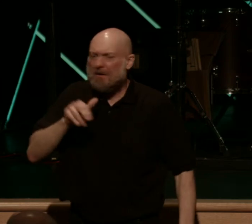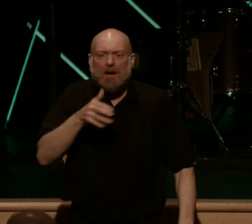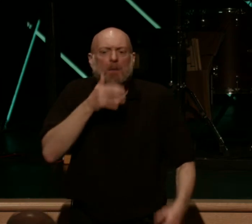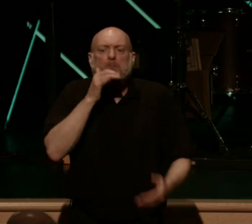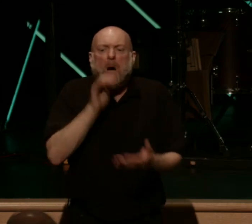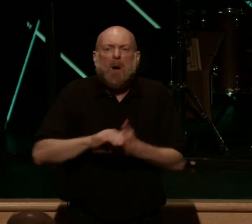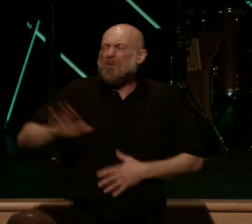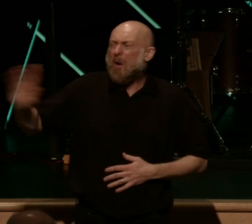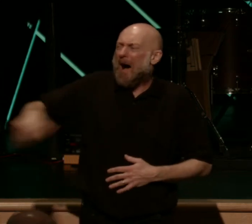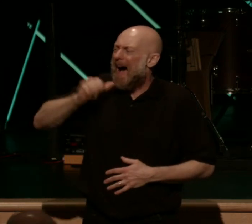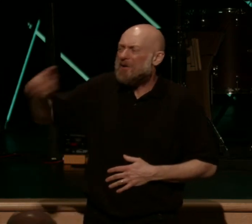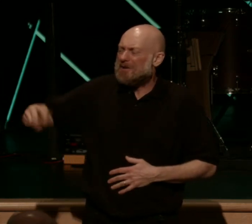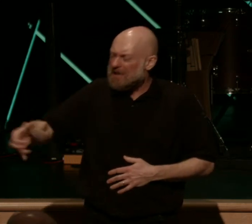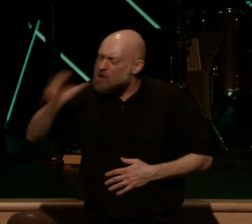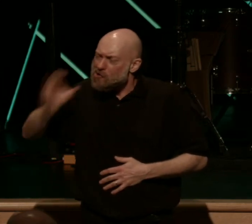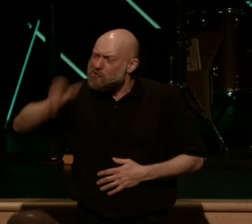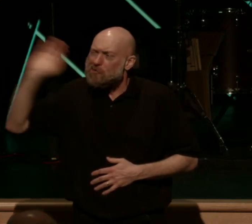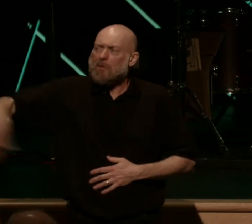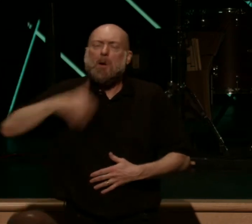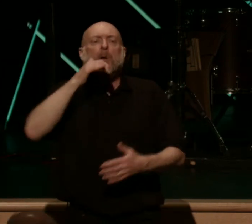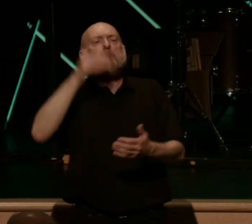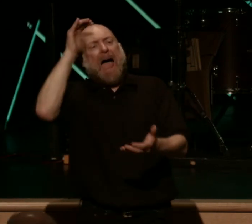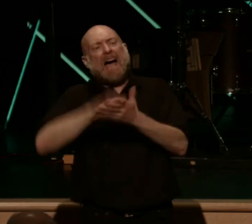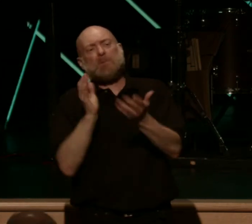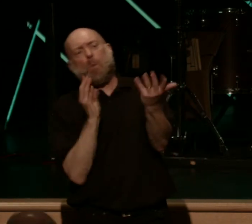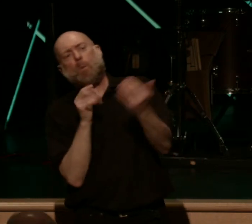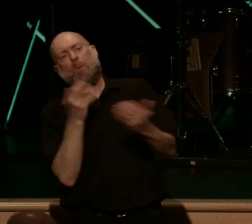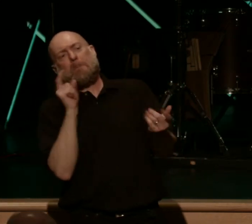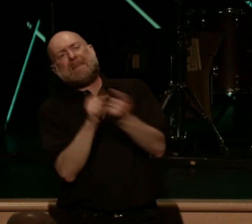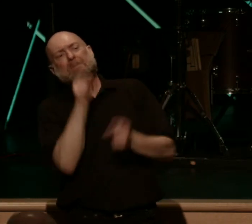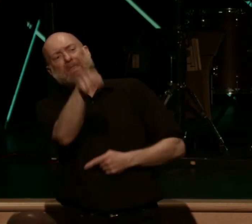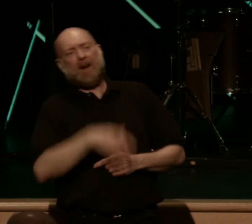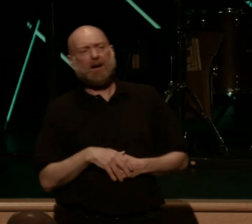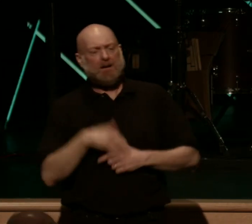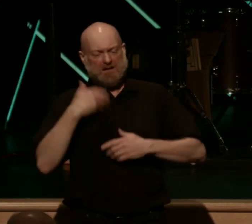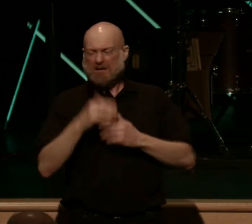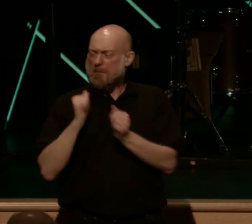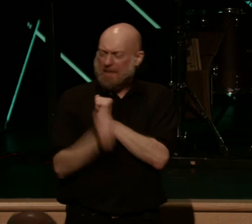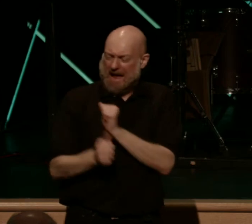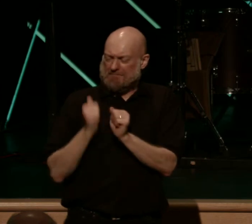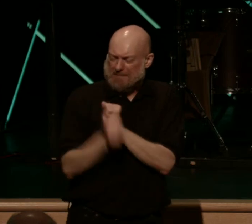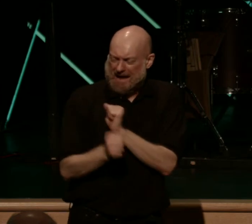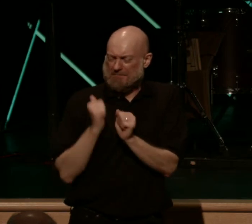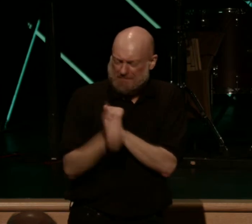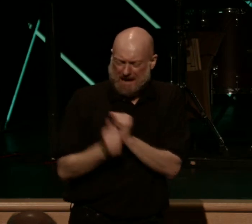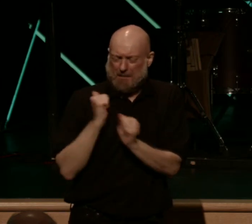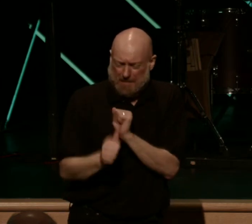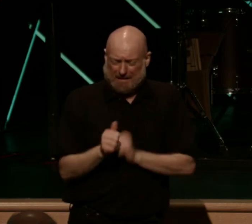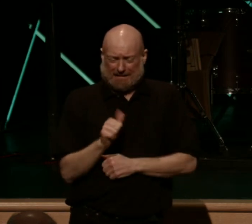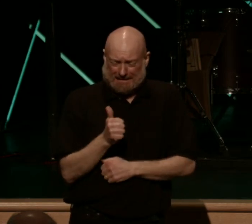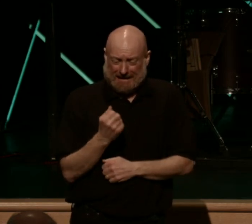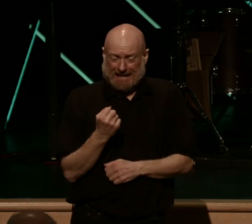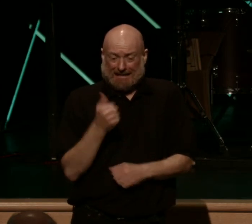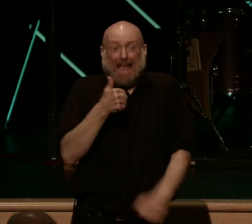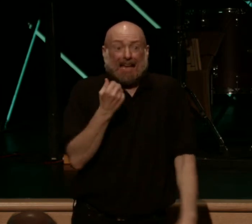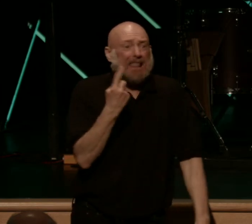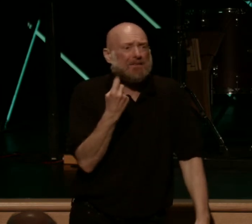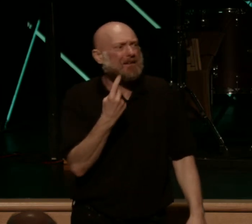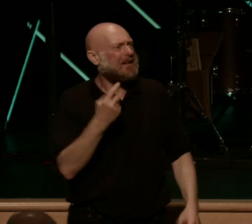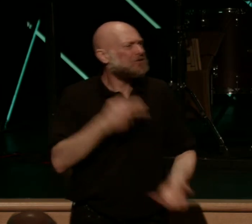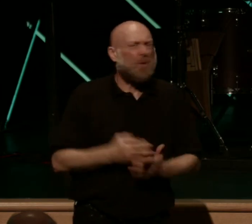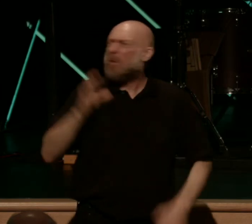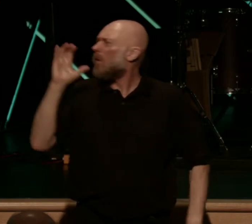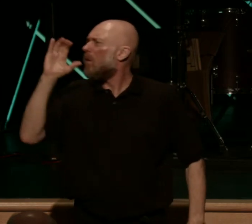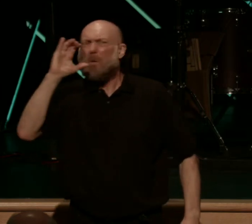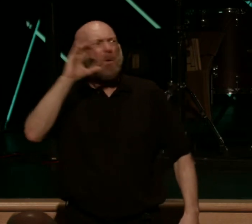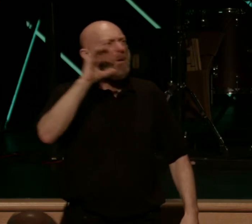My husband's going to meet me at kilometer 11. More Gatorade stations, more water. "Don't need that. Kilometer 9, 10, 11, looking for me.